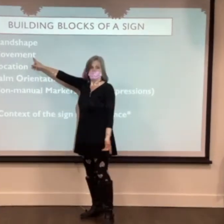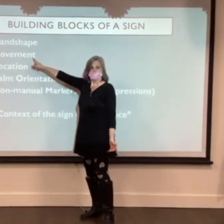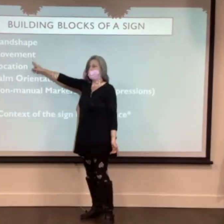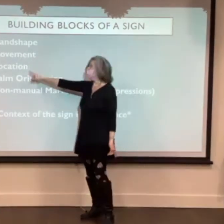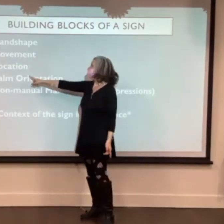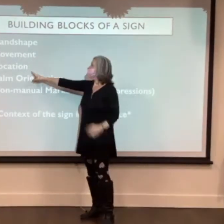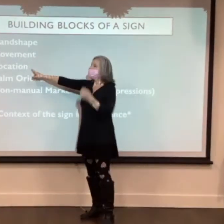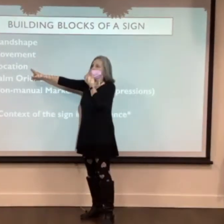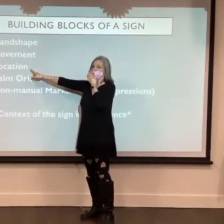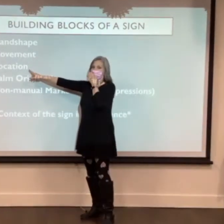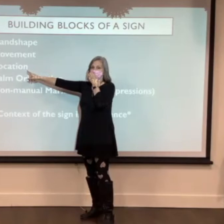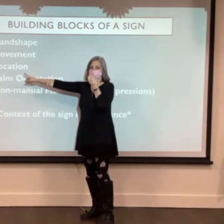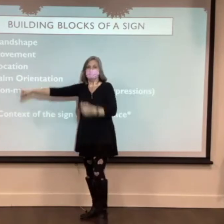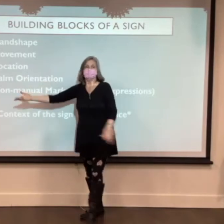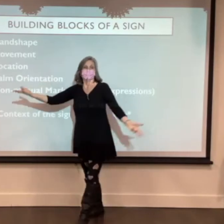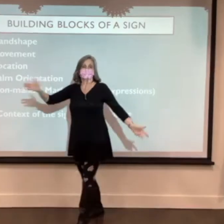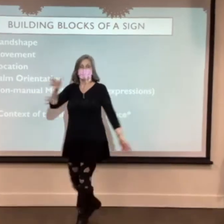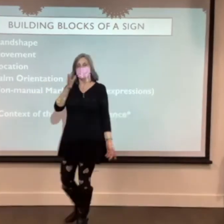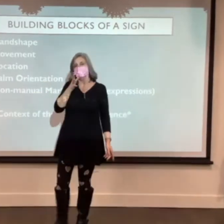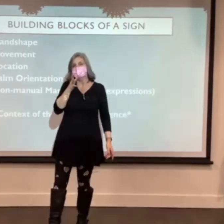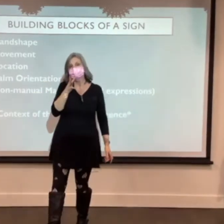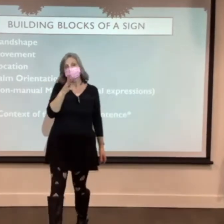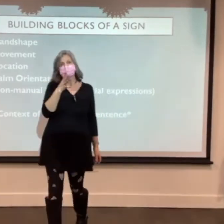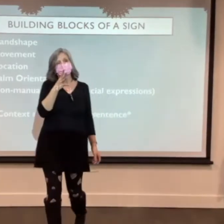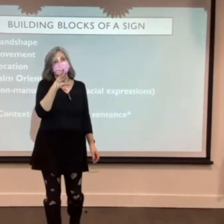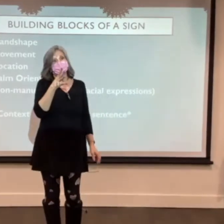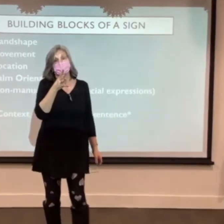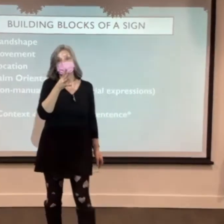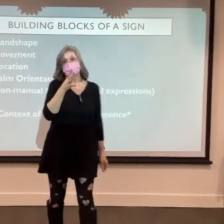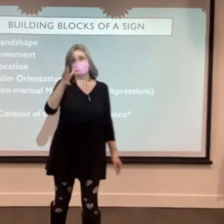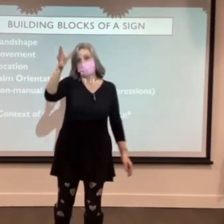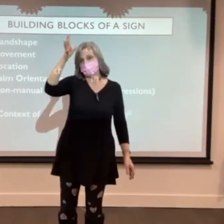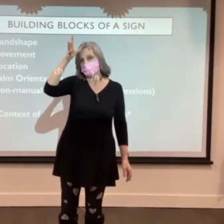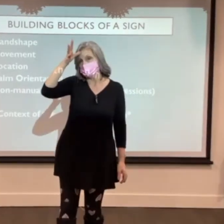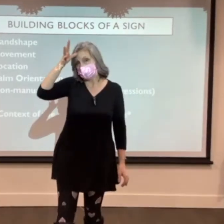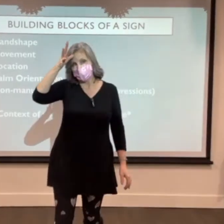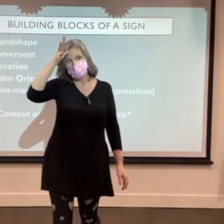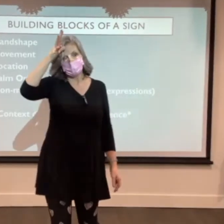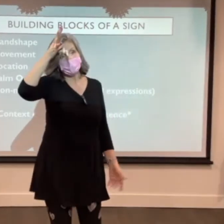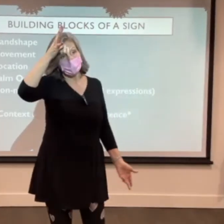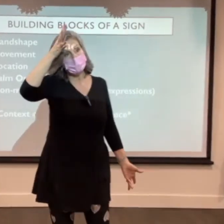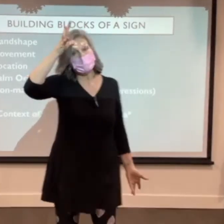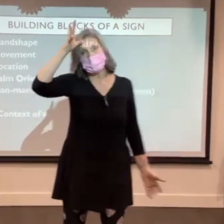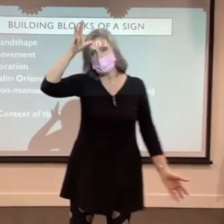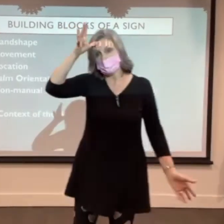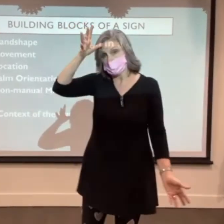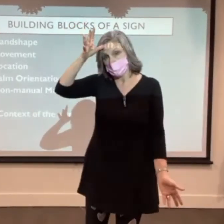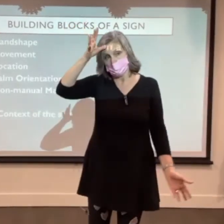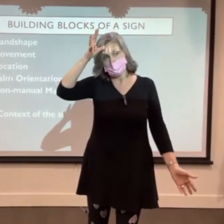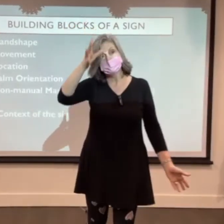the meaning. Location. So a sign like this, change the location to here, you're changing the meaning of the sign.